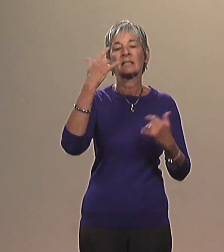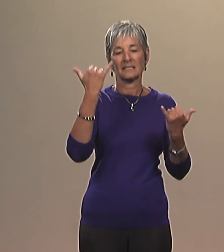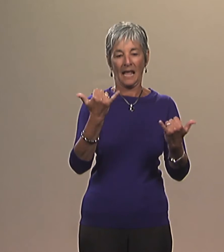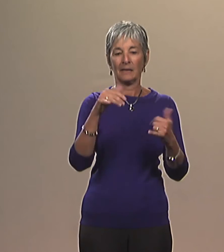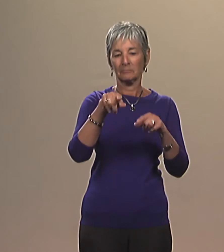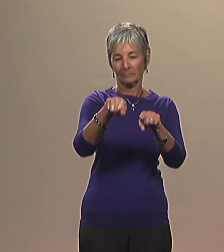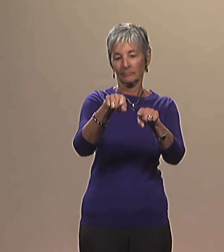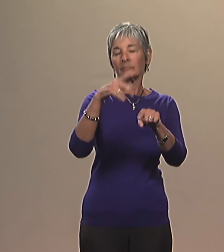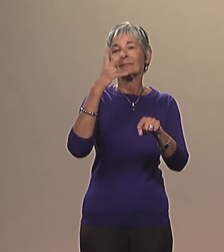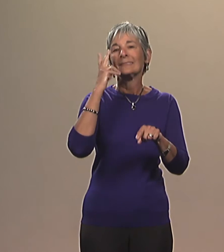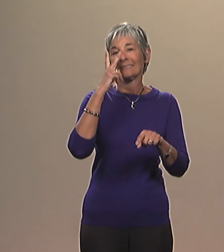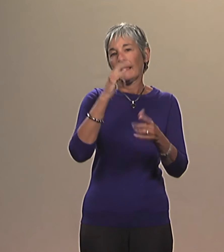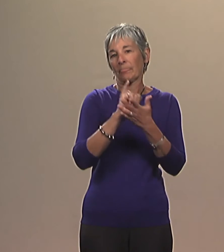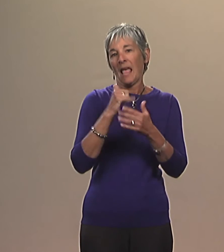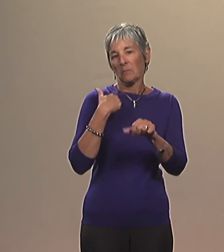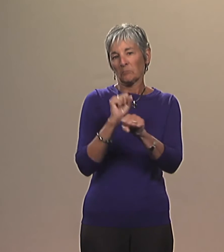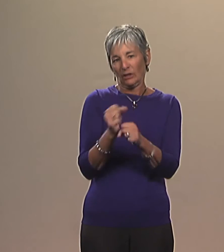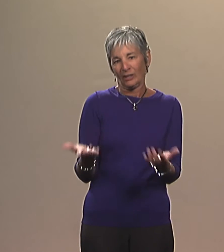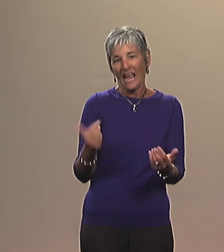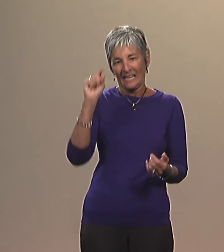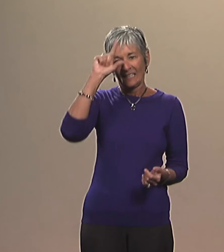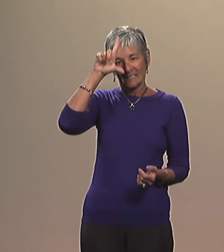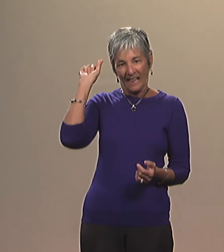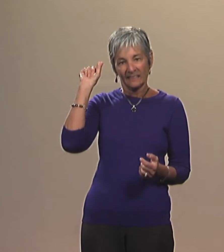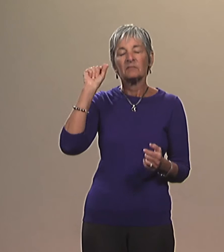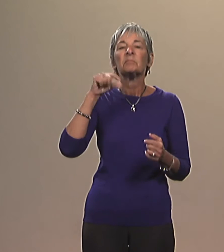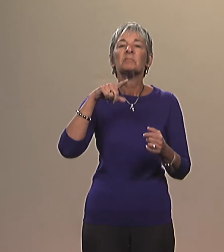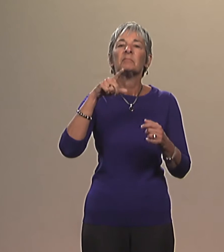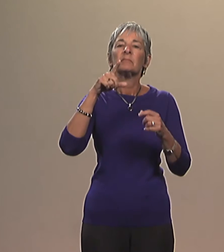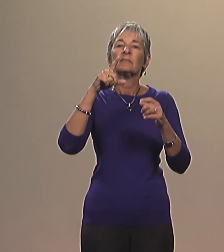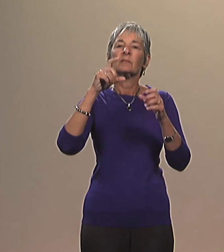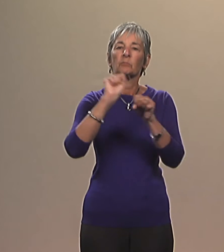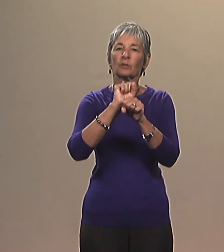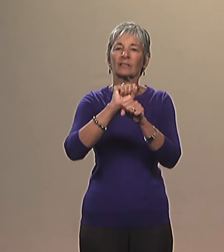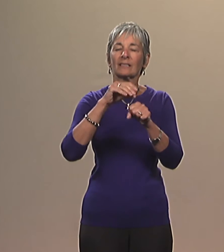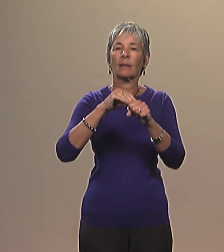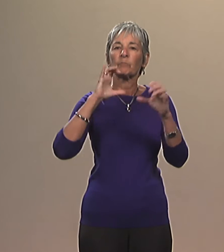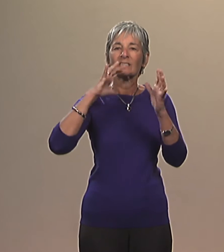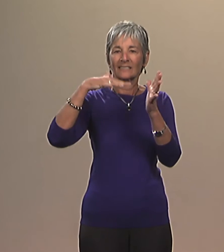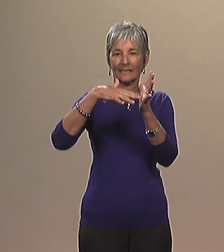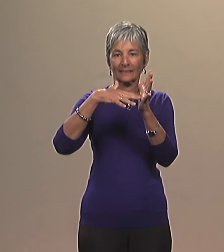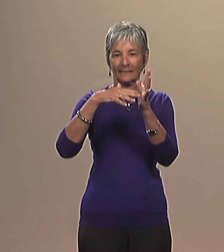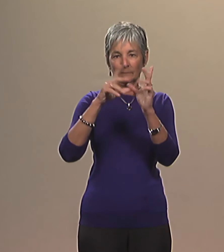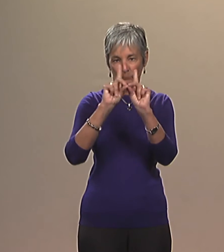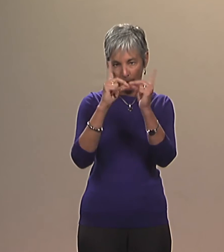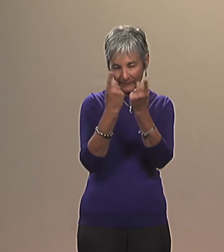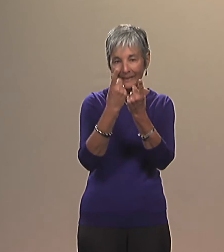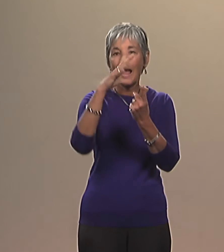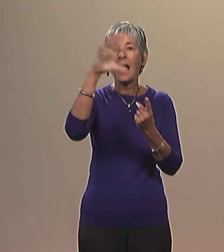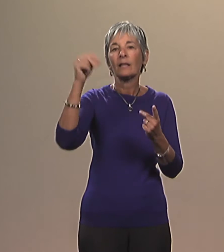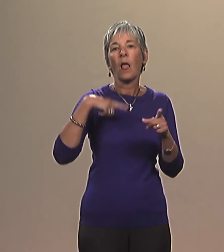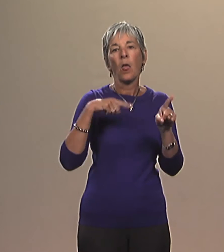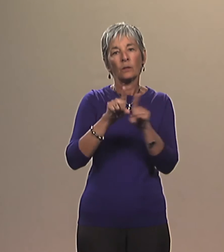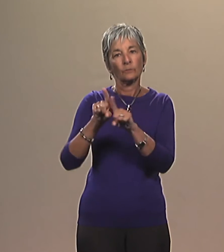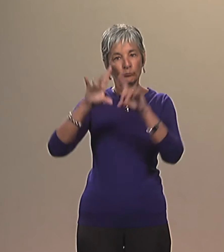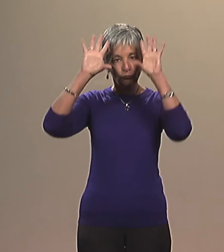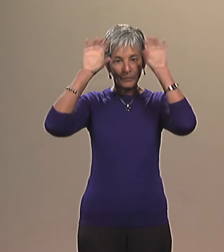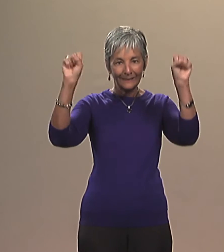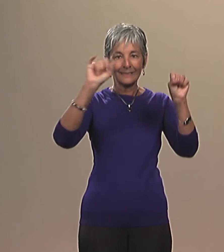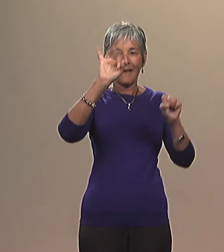As you can see, I work at Gallaudet University, and I work in the Communication Studies department. I am also the president of